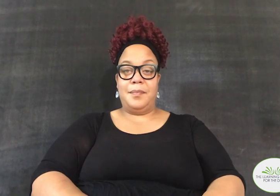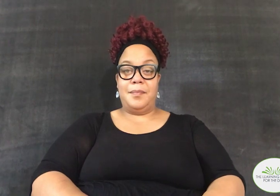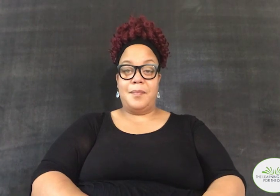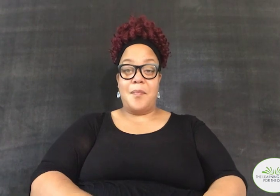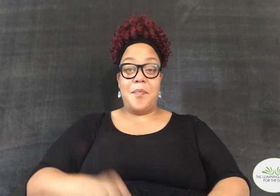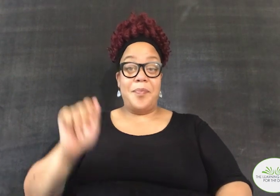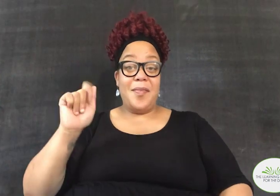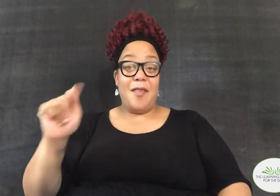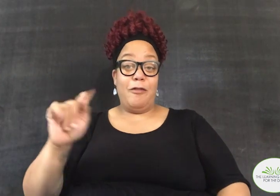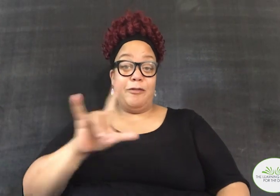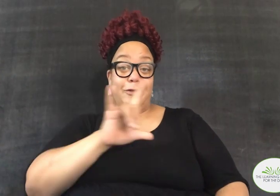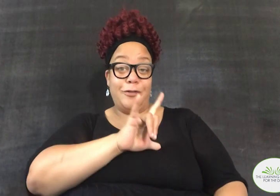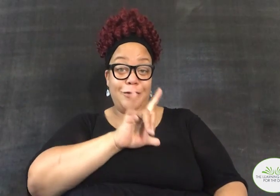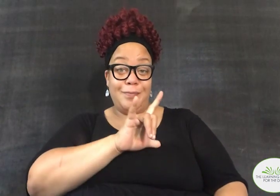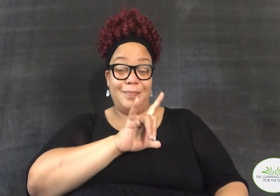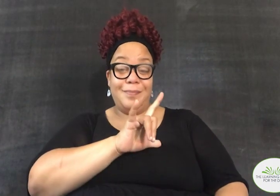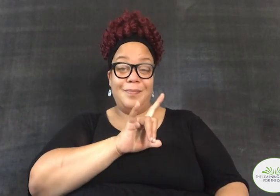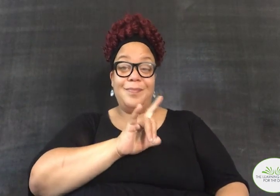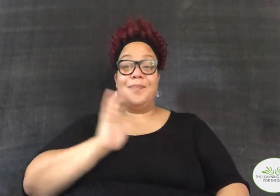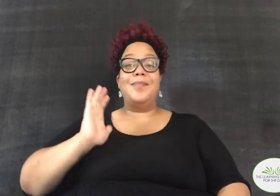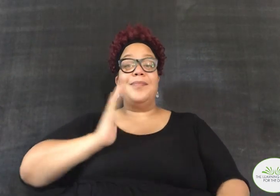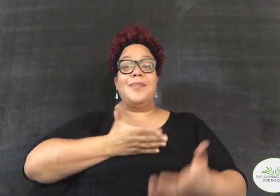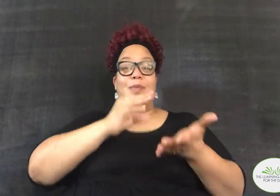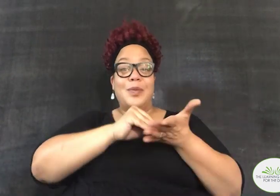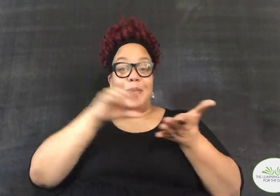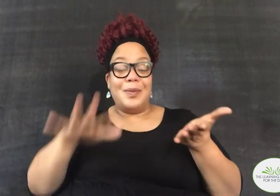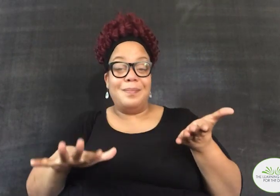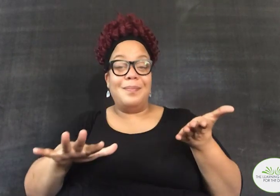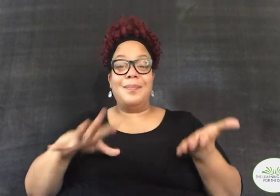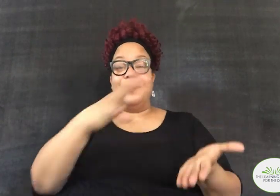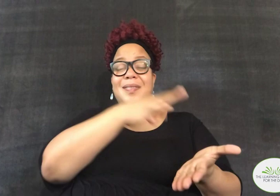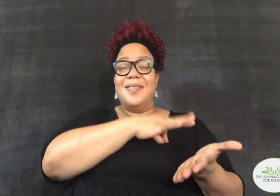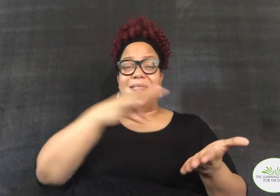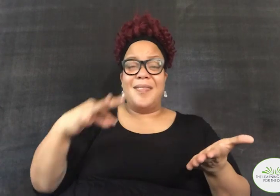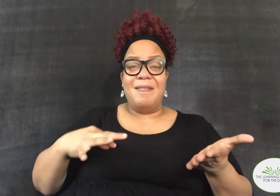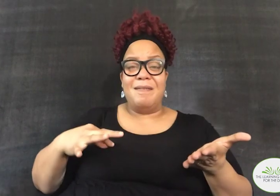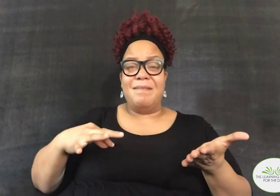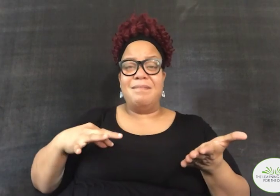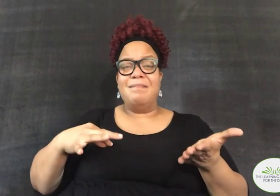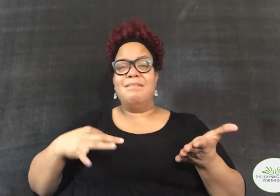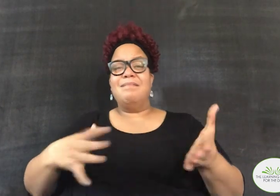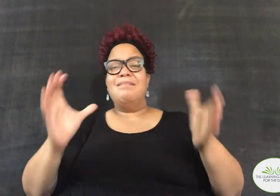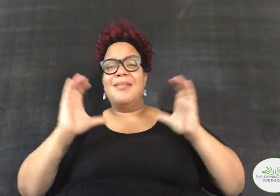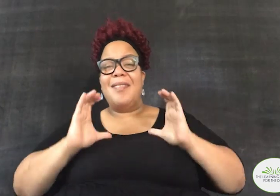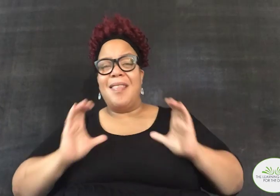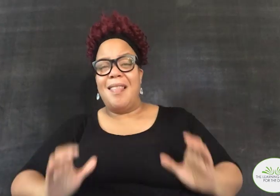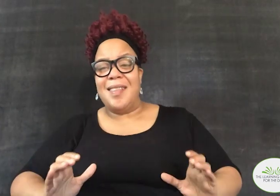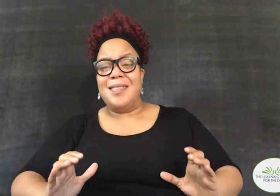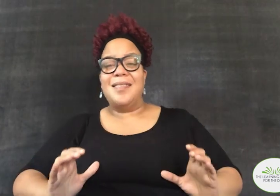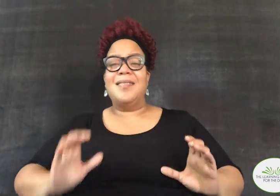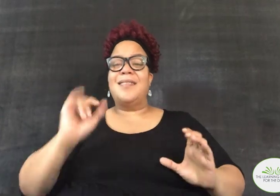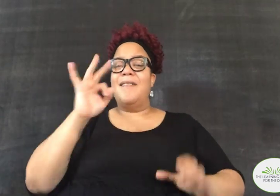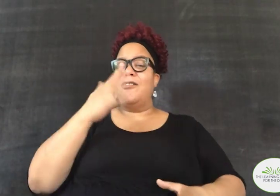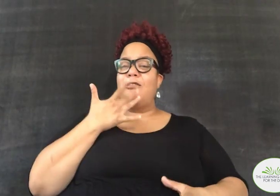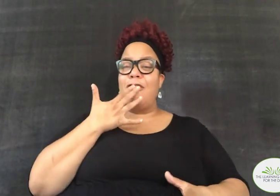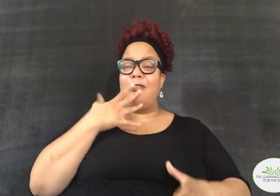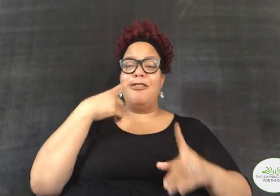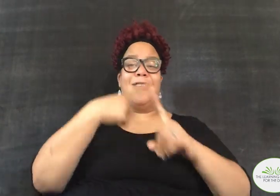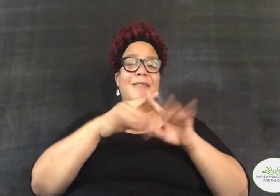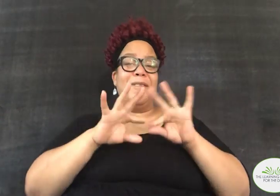At the Learning Center for the Deaf, all employees, students, families, and clients of color will feel